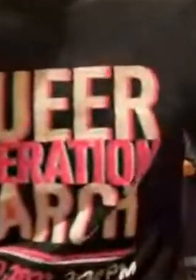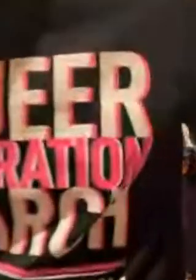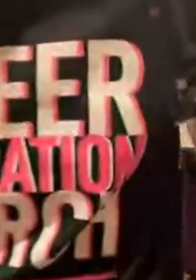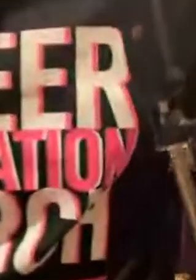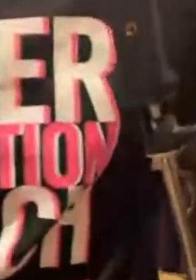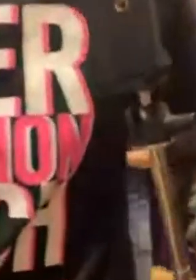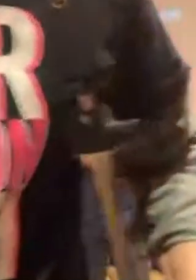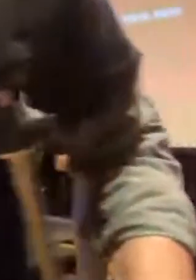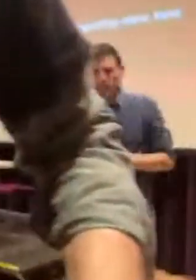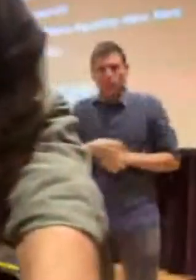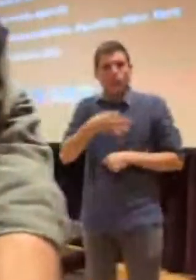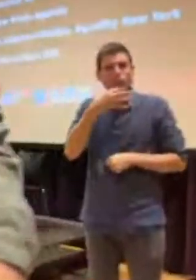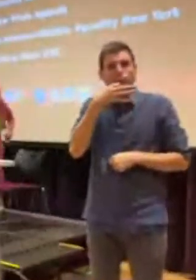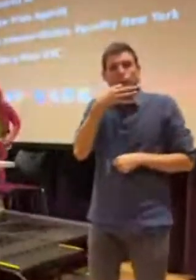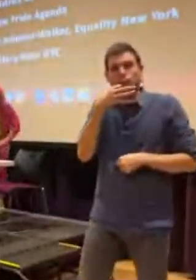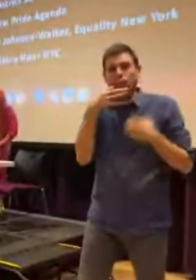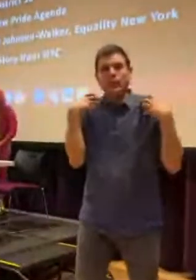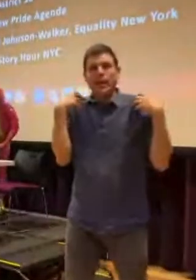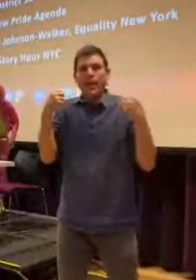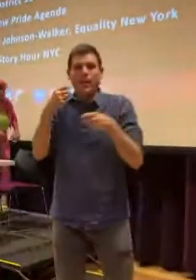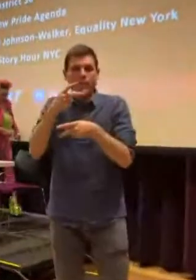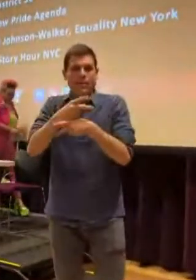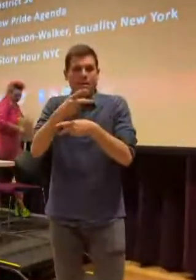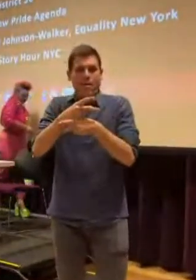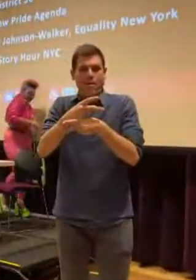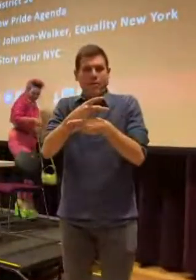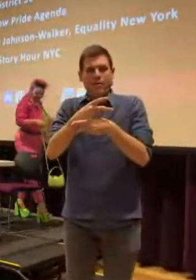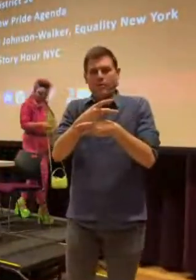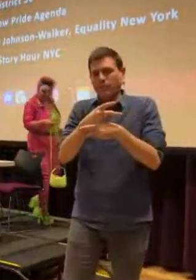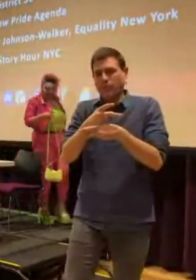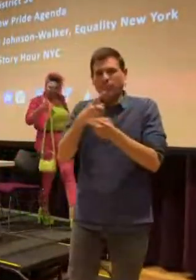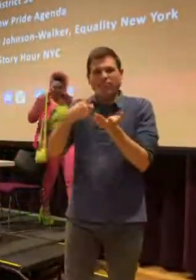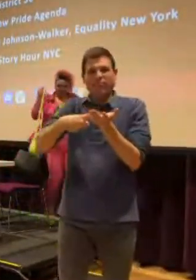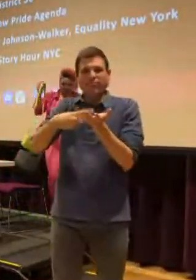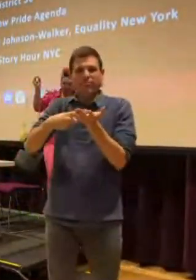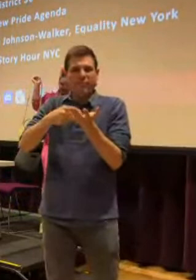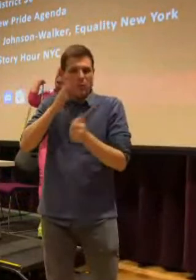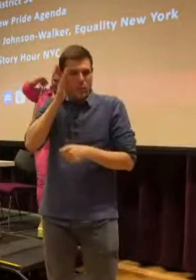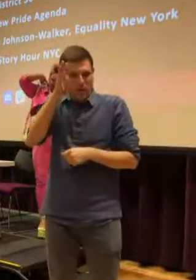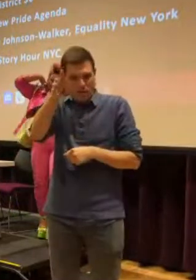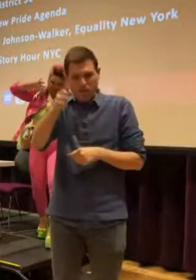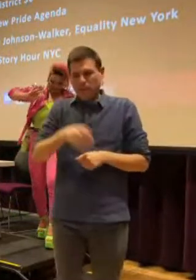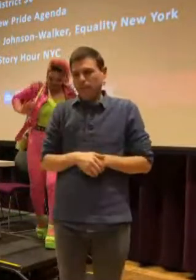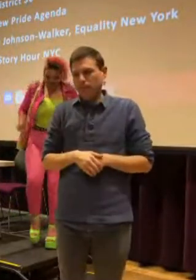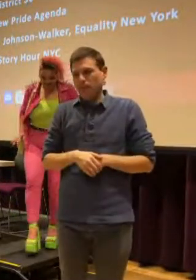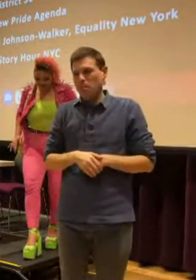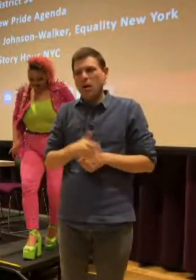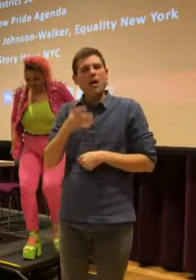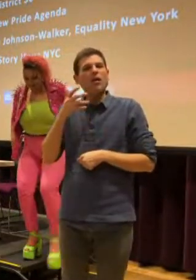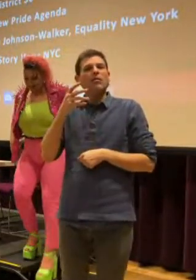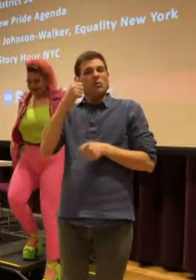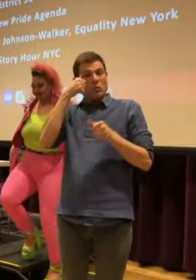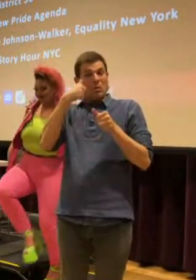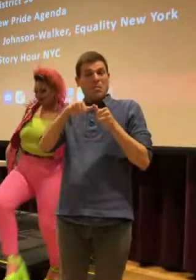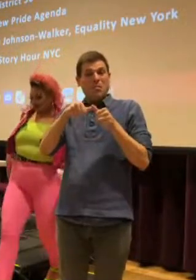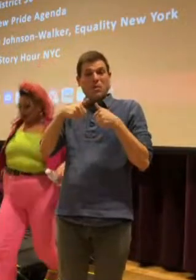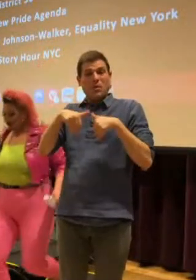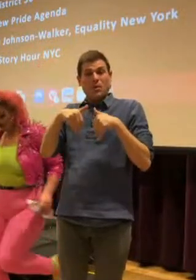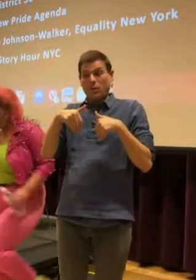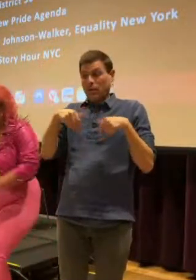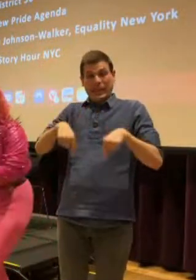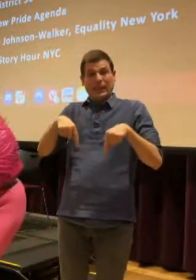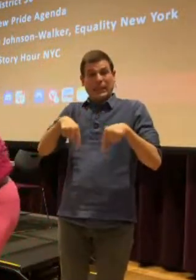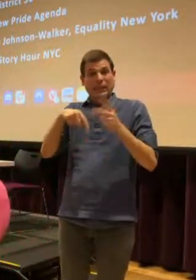what I really appreciate about the talk that we just had is how important it is to center the most marginalized of